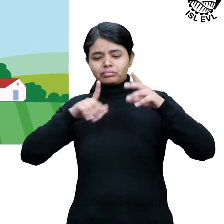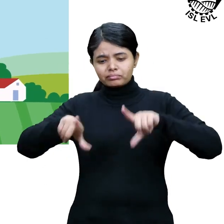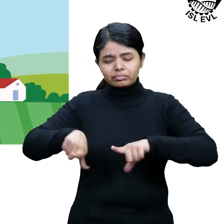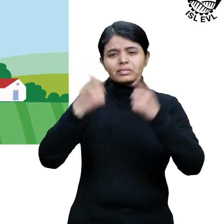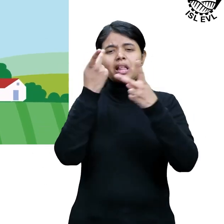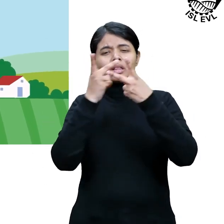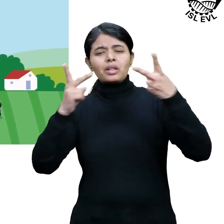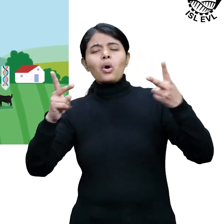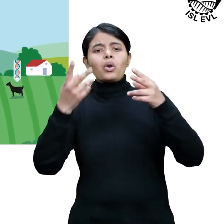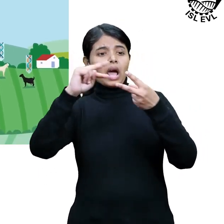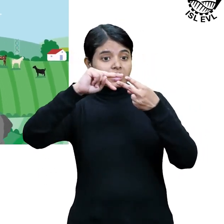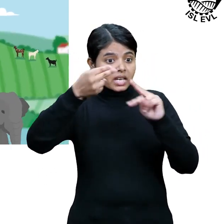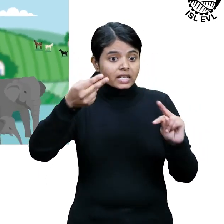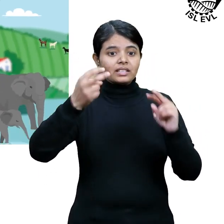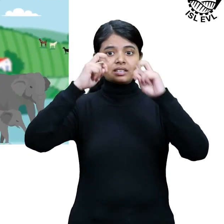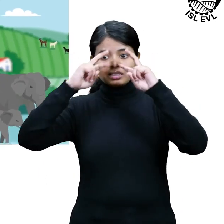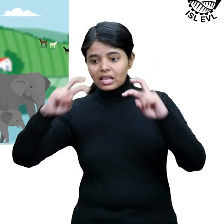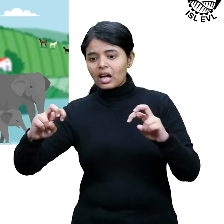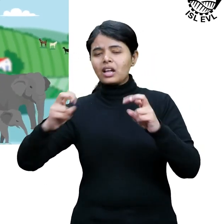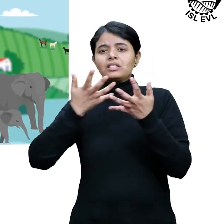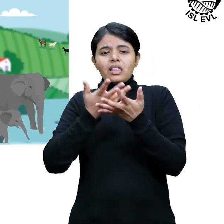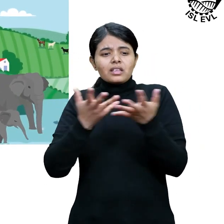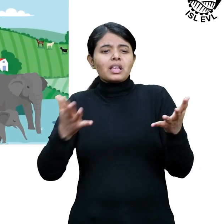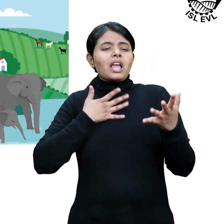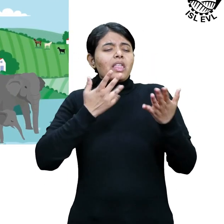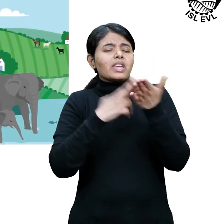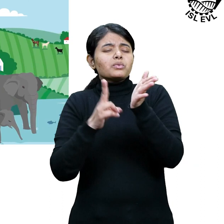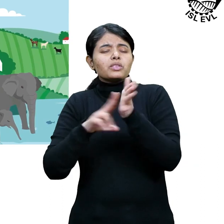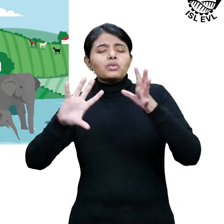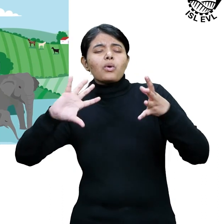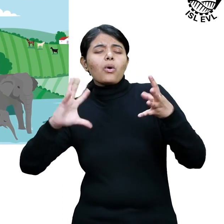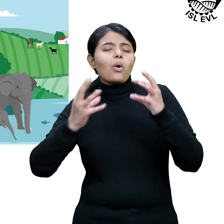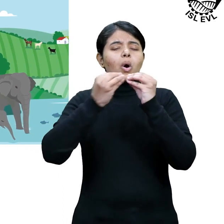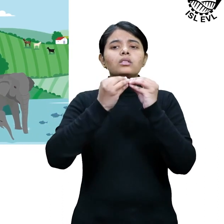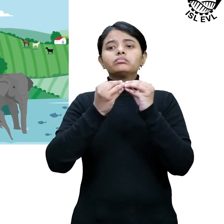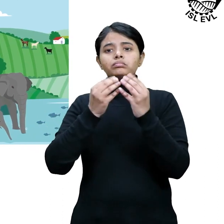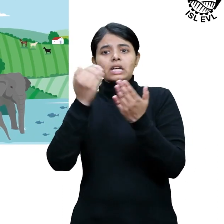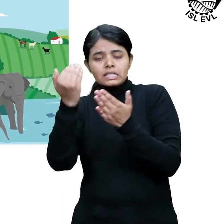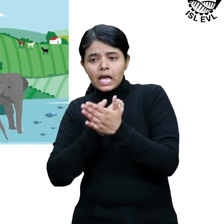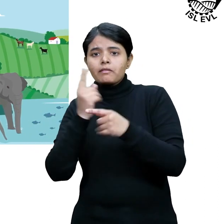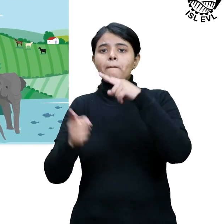genetic resources, species diversity, and ecosystems in their entirety.